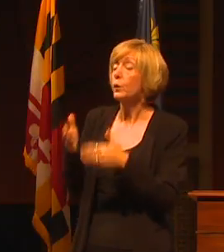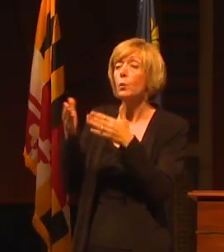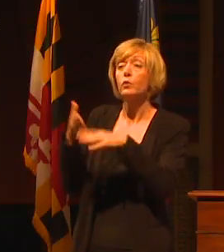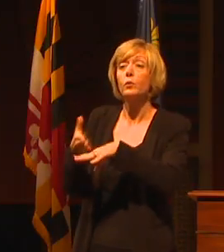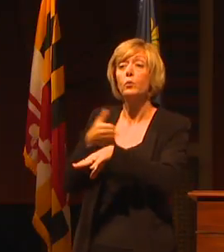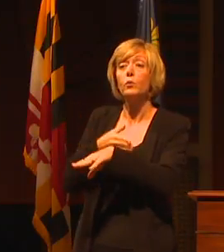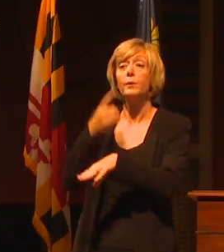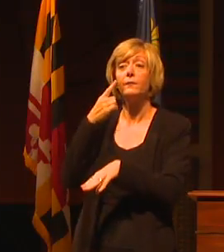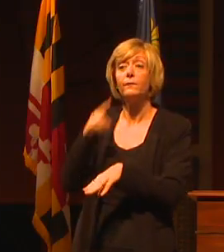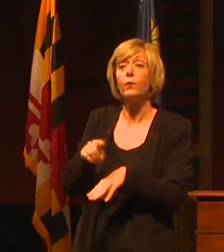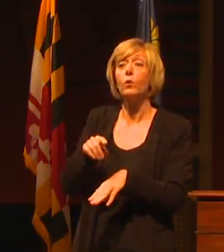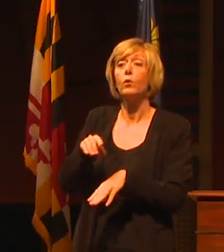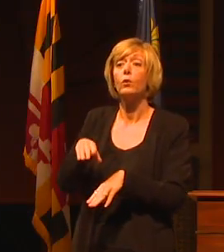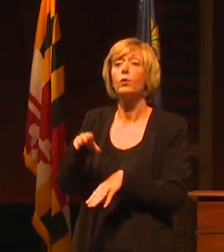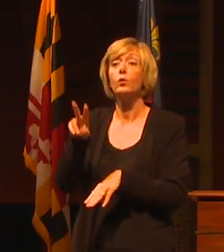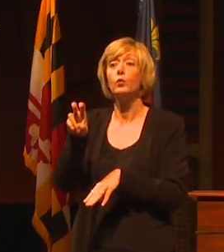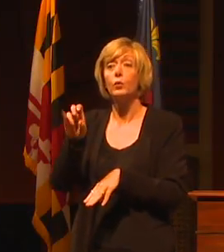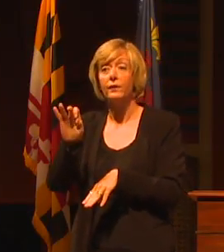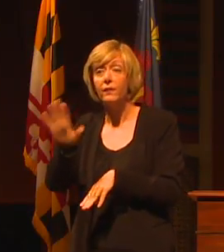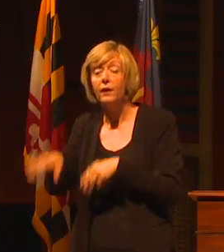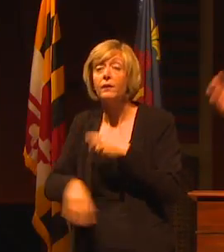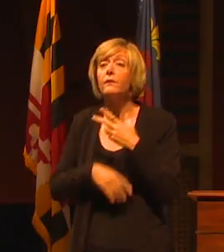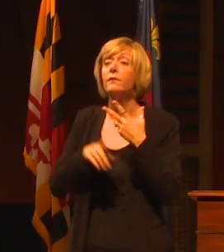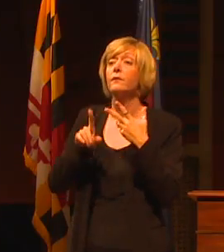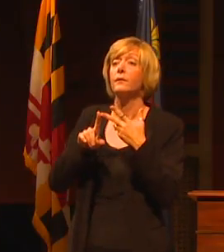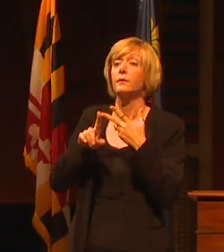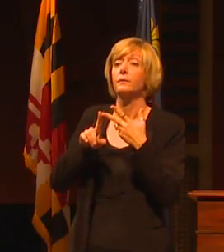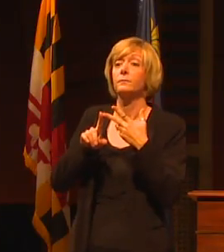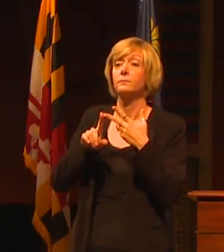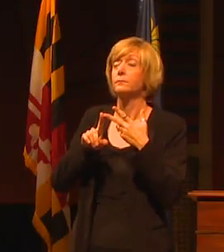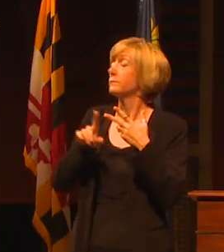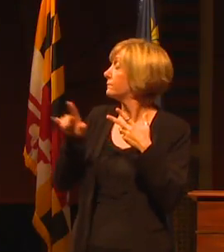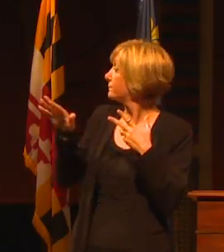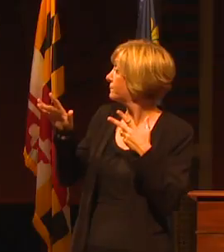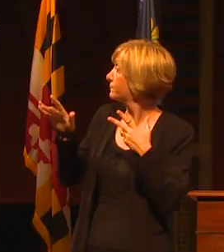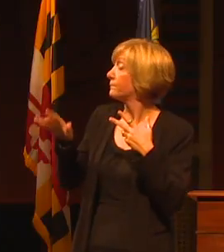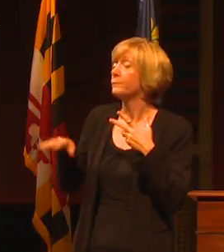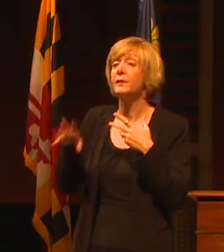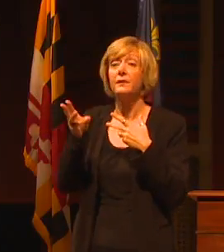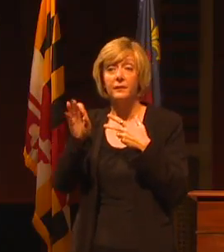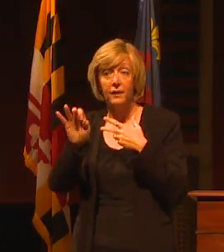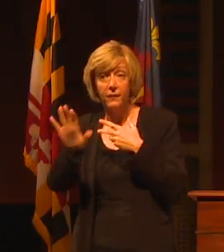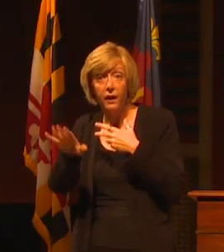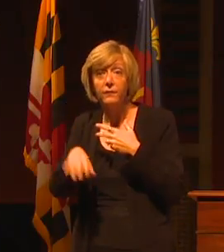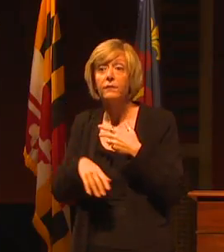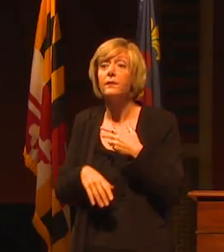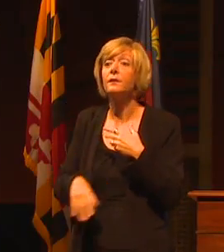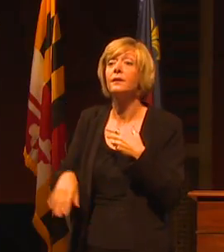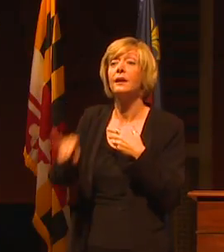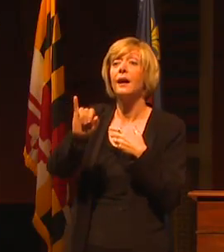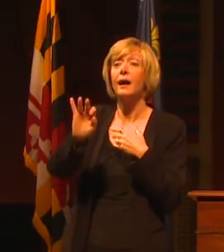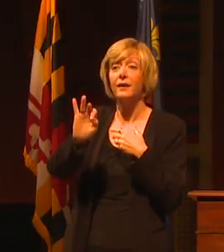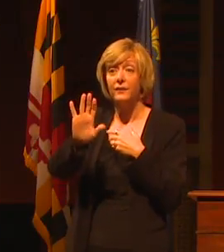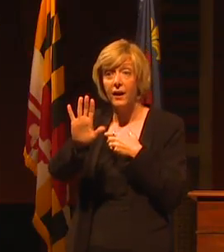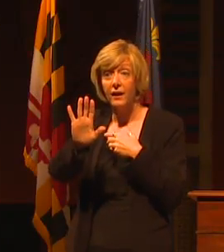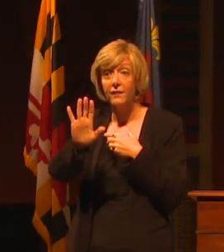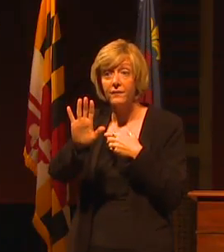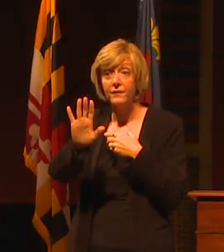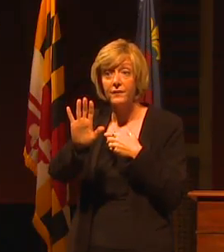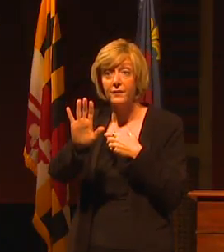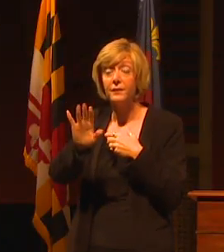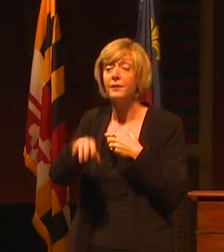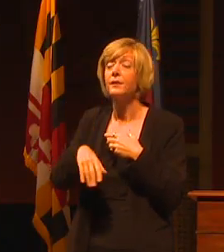Baltimore-Washington Parkway. You can see the improvements to the Baltimore Beltway, I-95, active